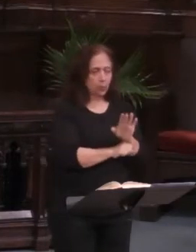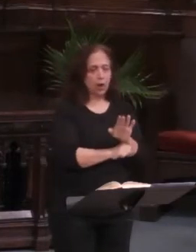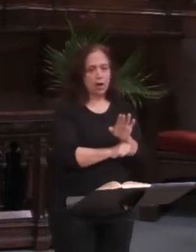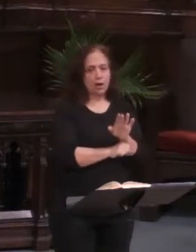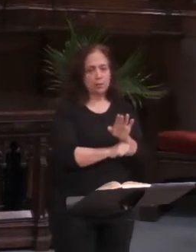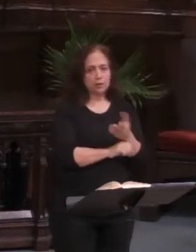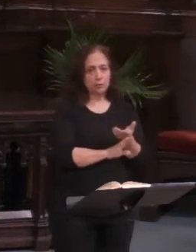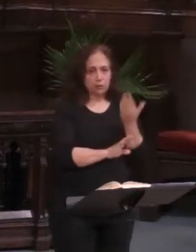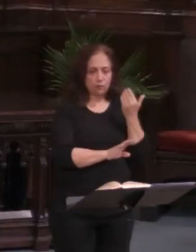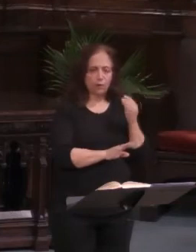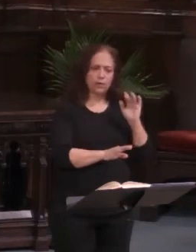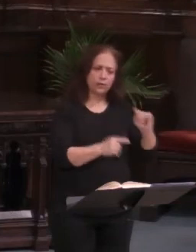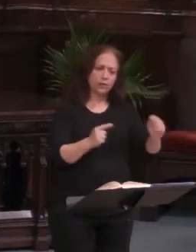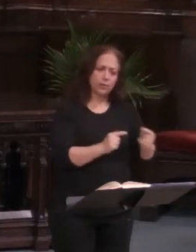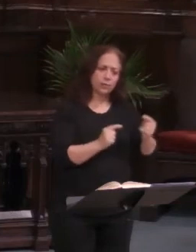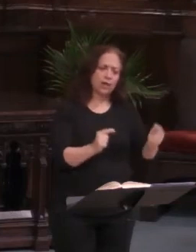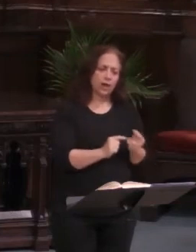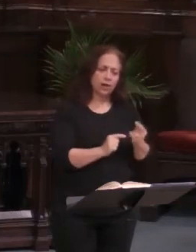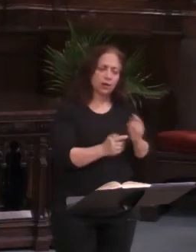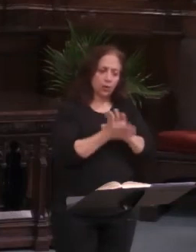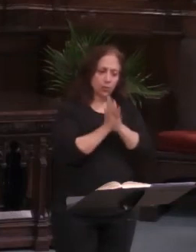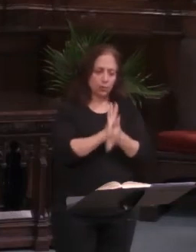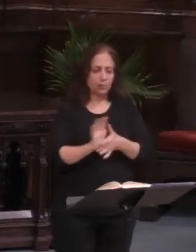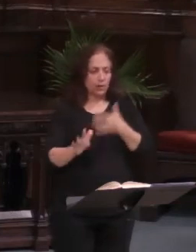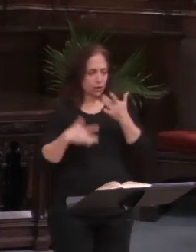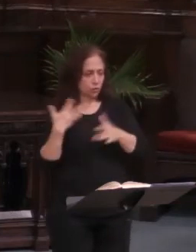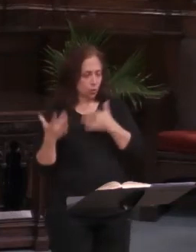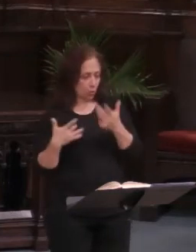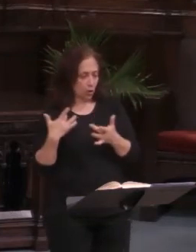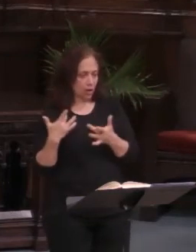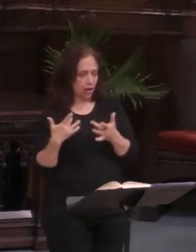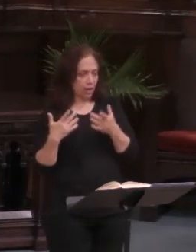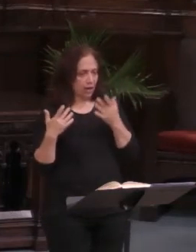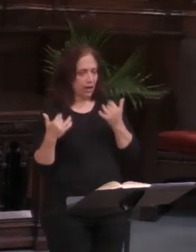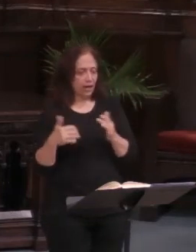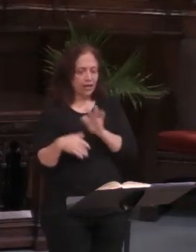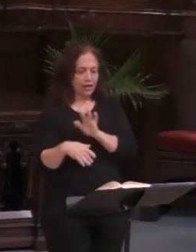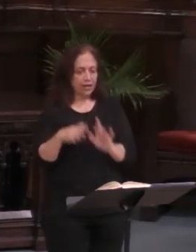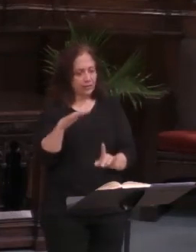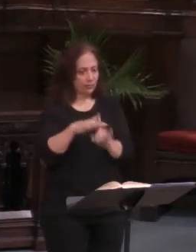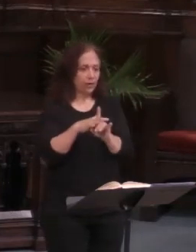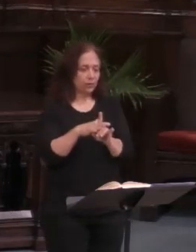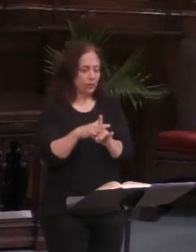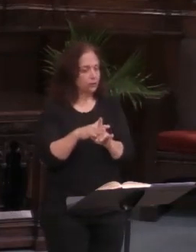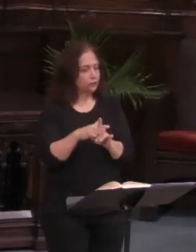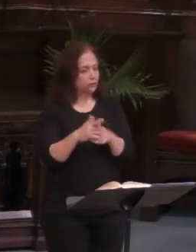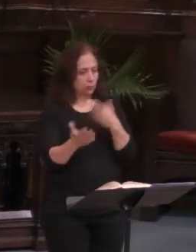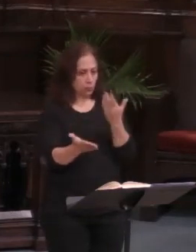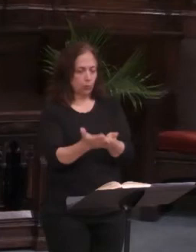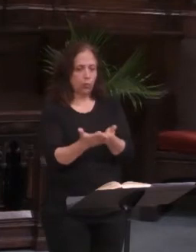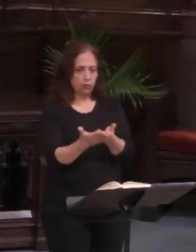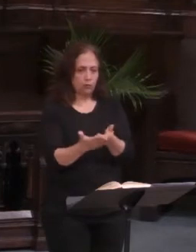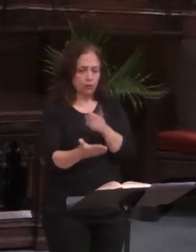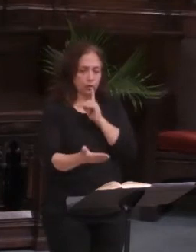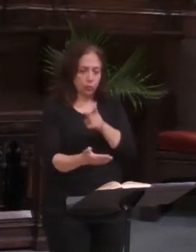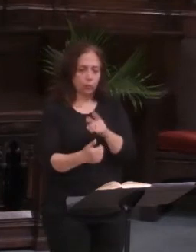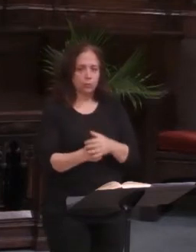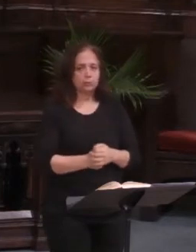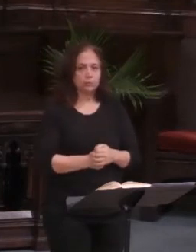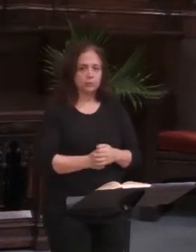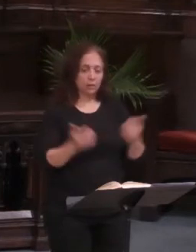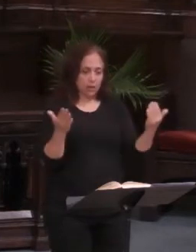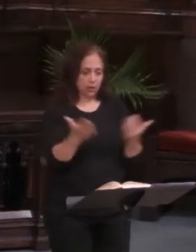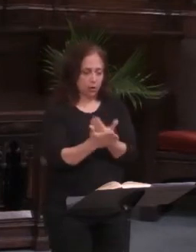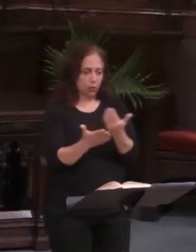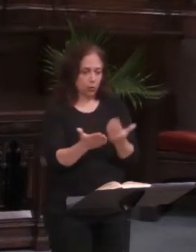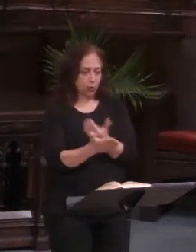before that their pain would turn into joy, and his appearance proved that this was coming true. The